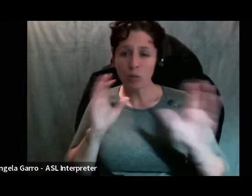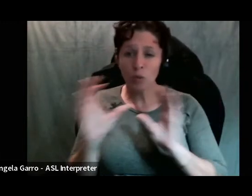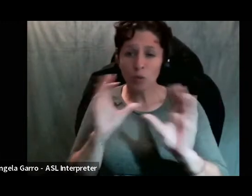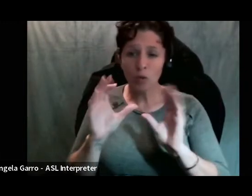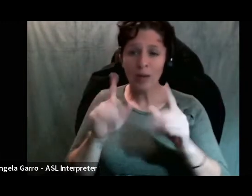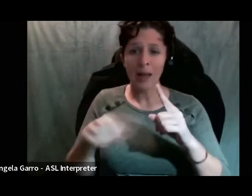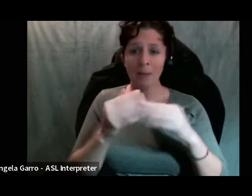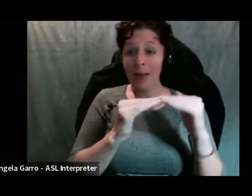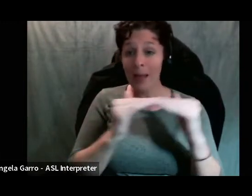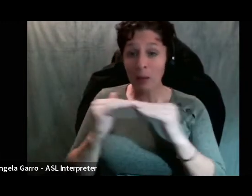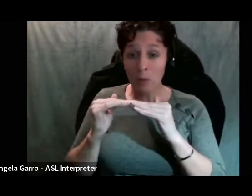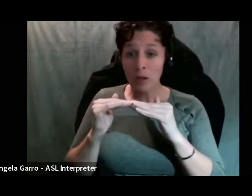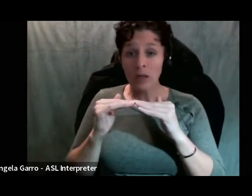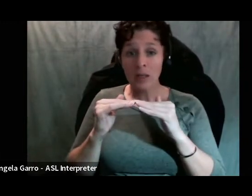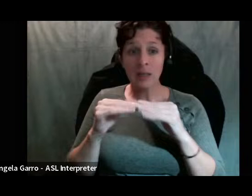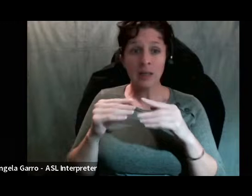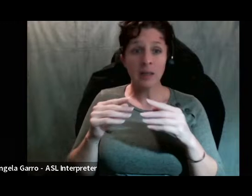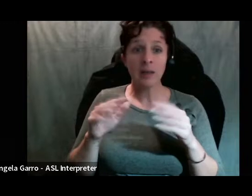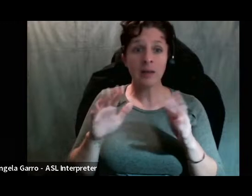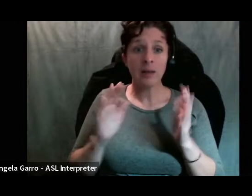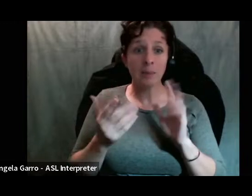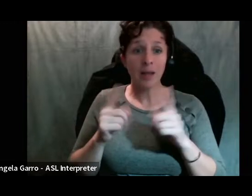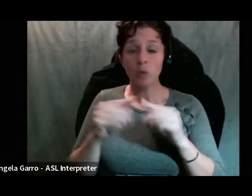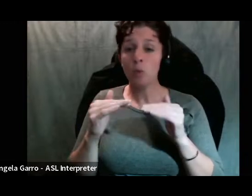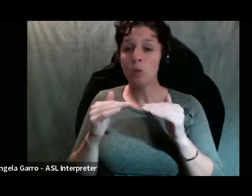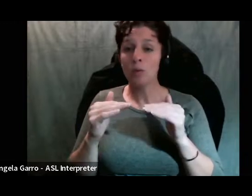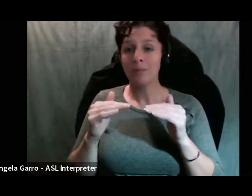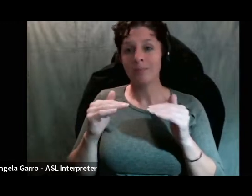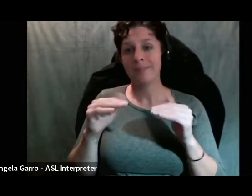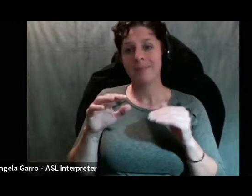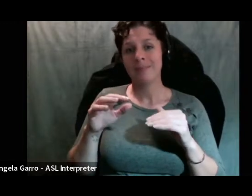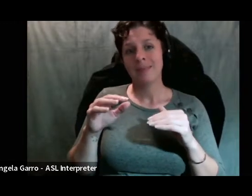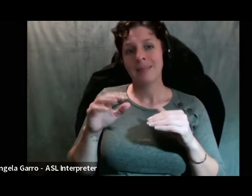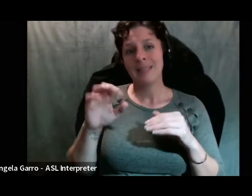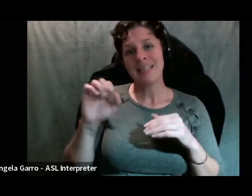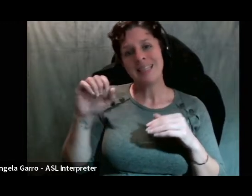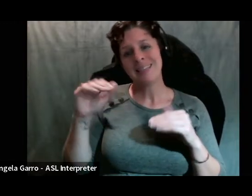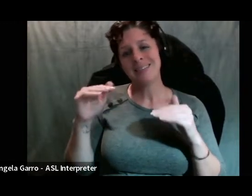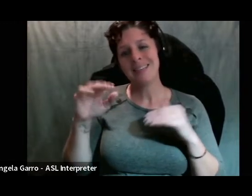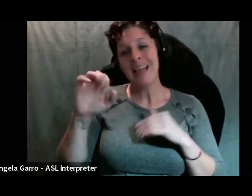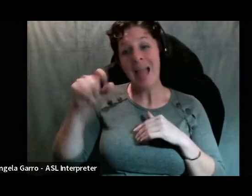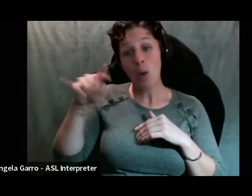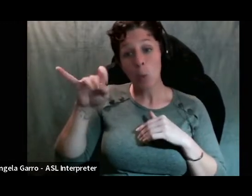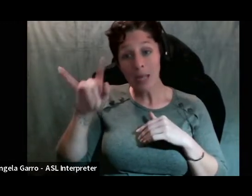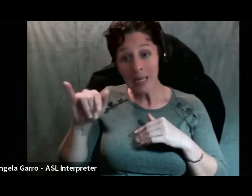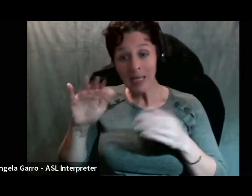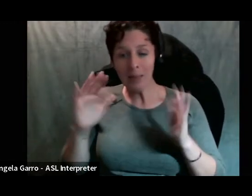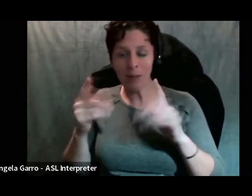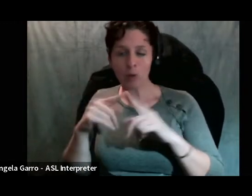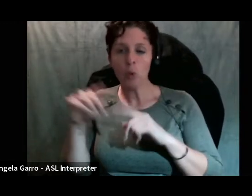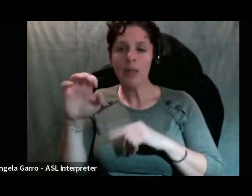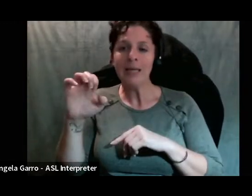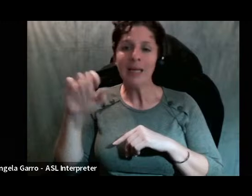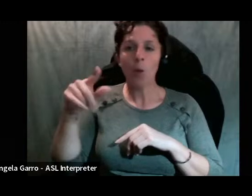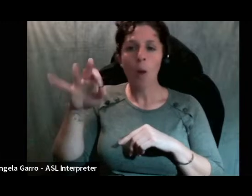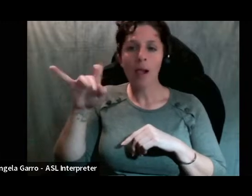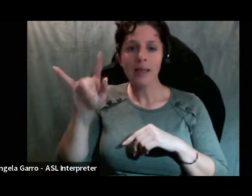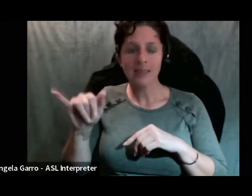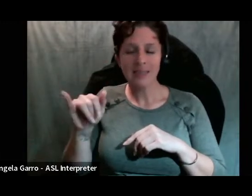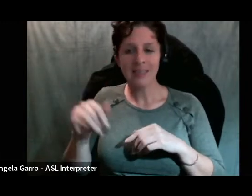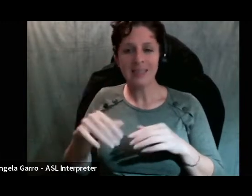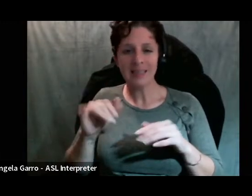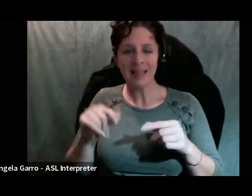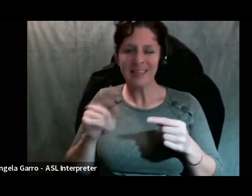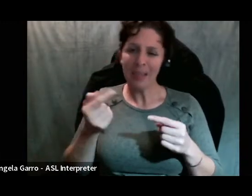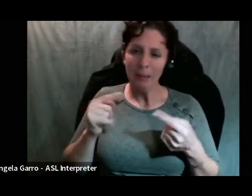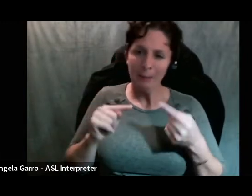equity versus equality. And that's sort of a pain for where I'm pushing it. And I'm going to